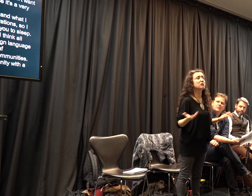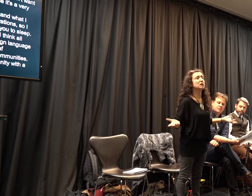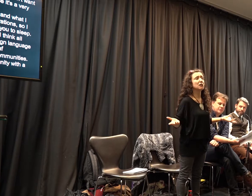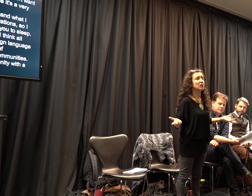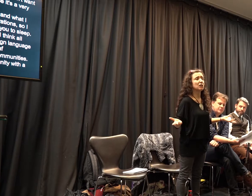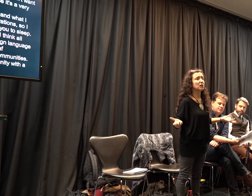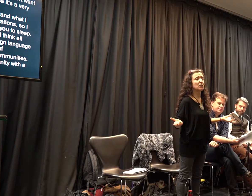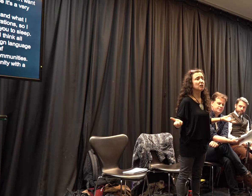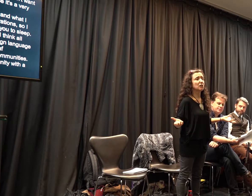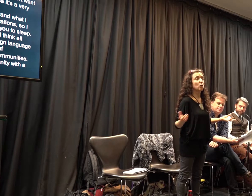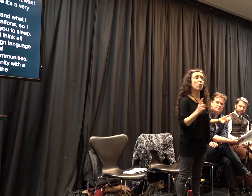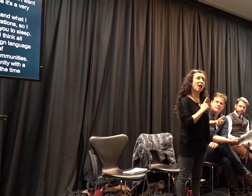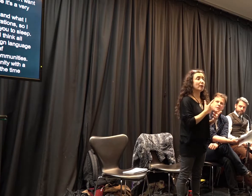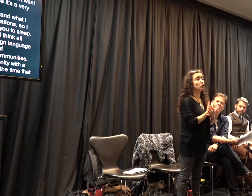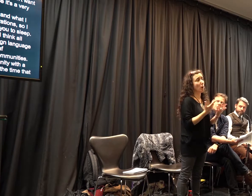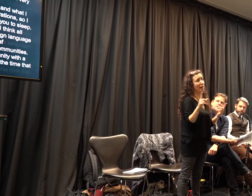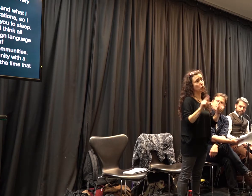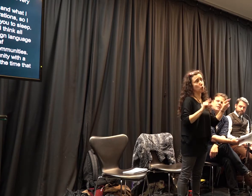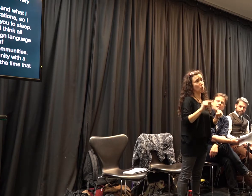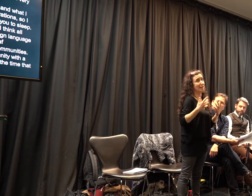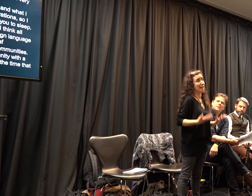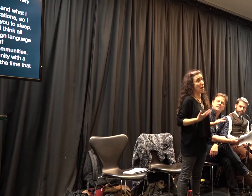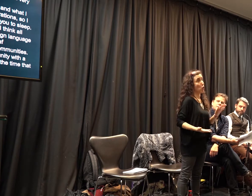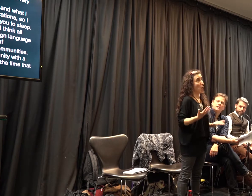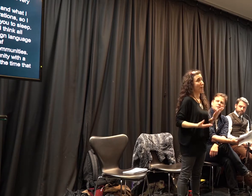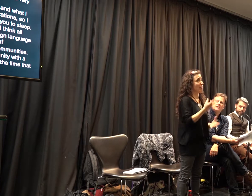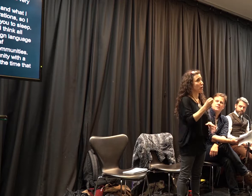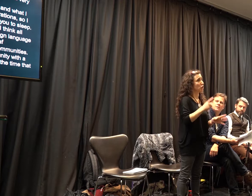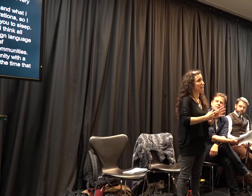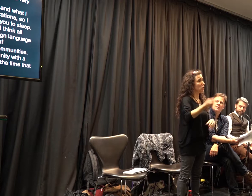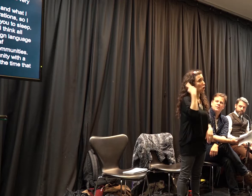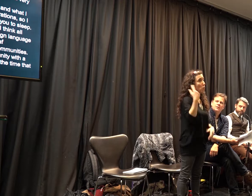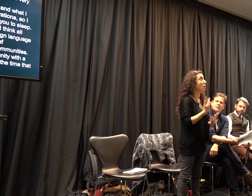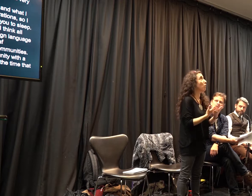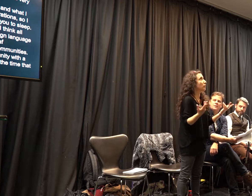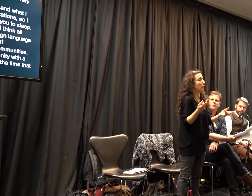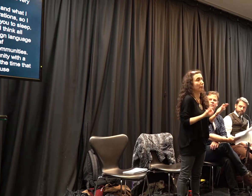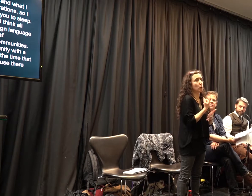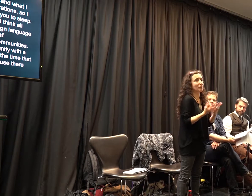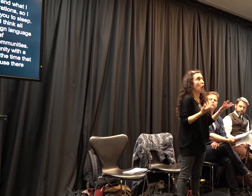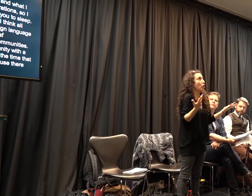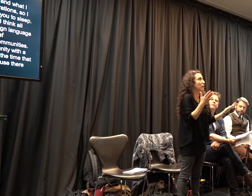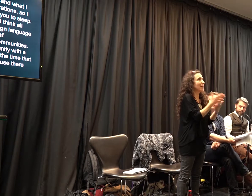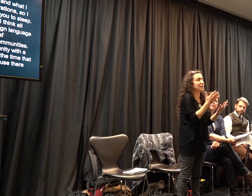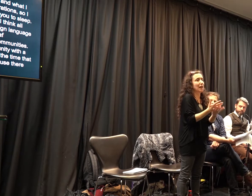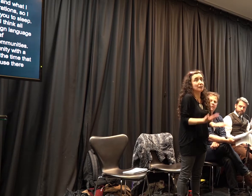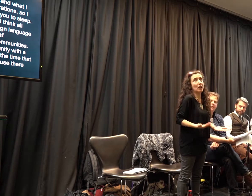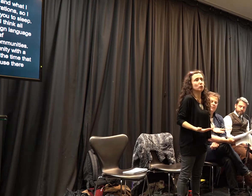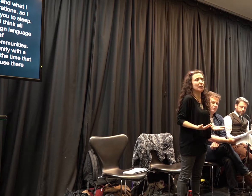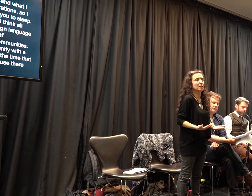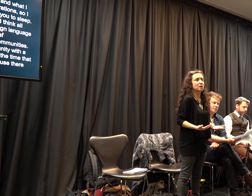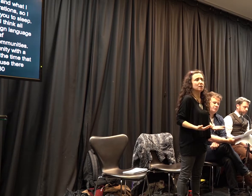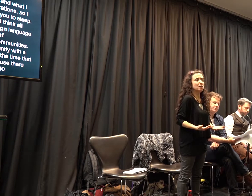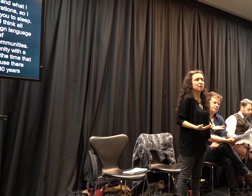most of the time that deaf patron won't be interested. Why? Because there's so many choices now in comparison to 30 years ago. There's